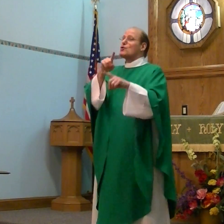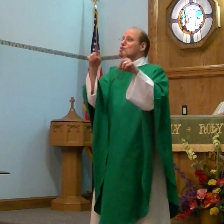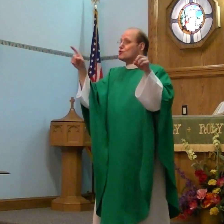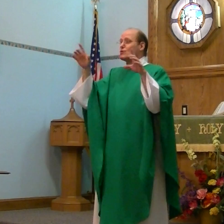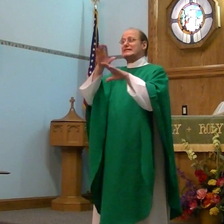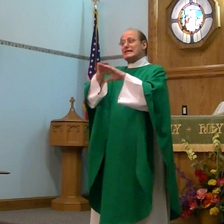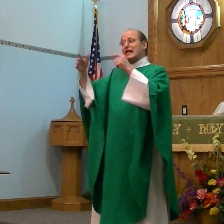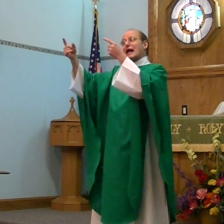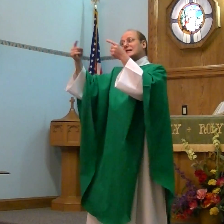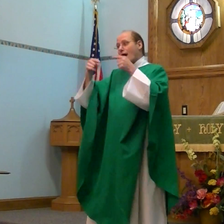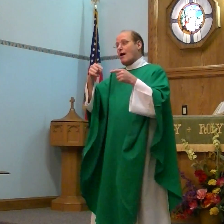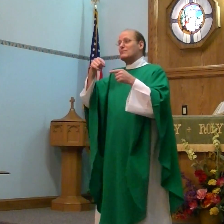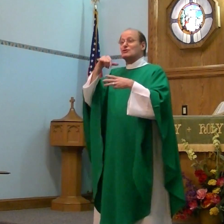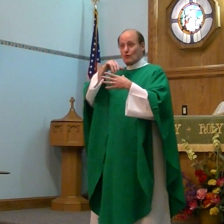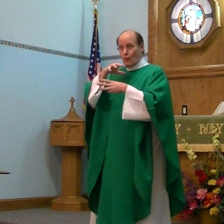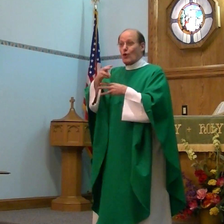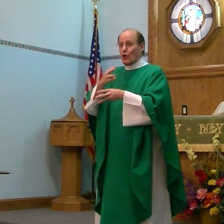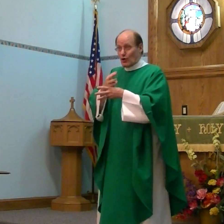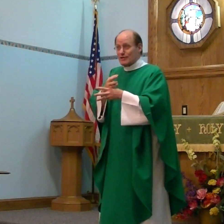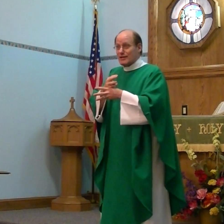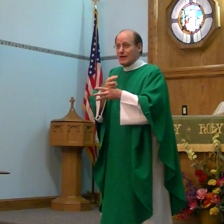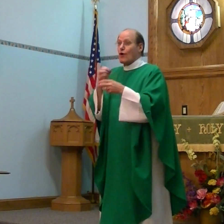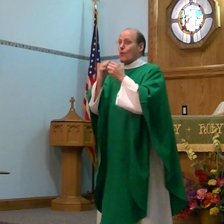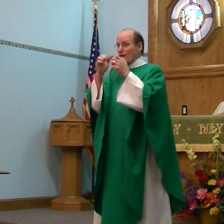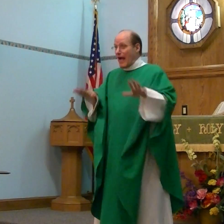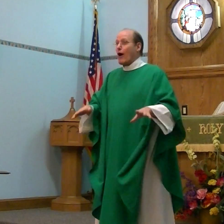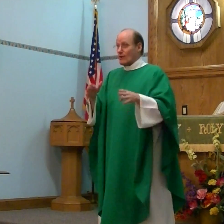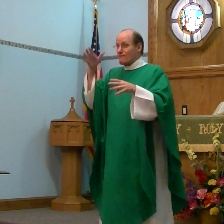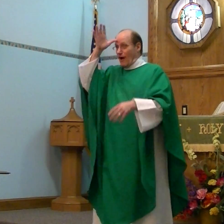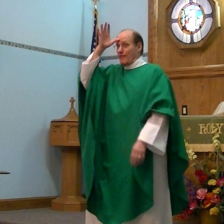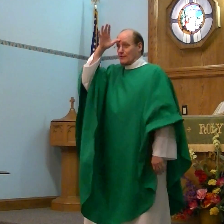you did not come to the world without a father.